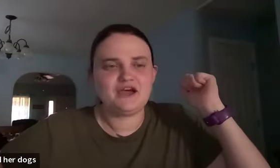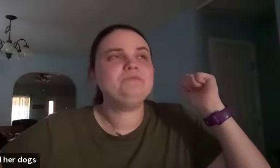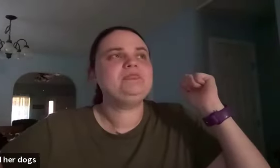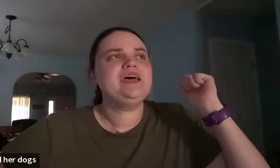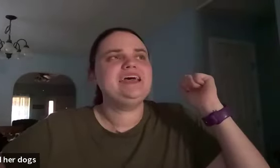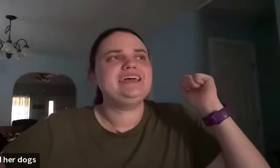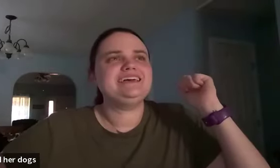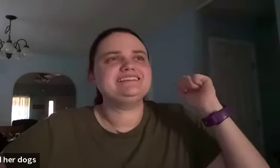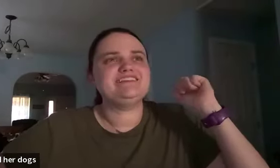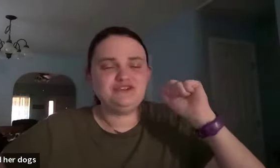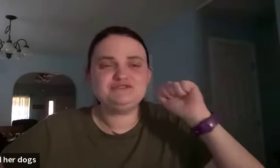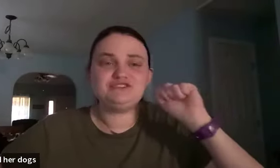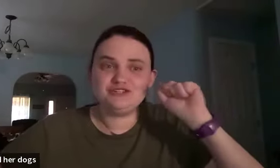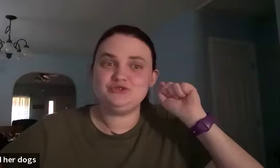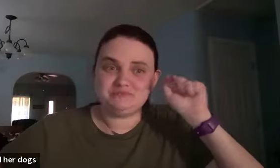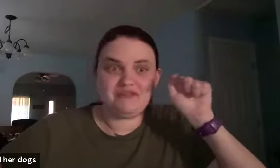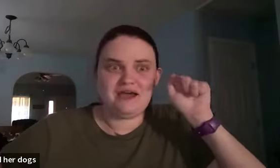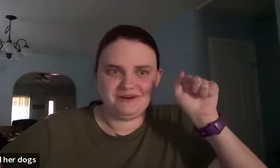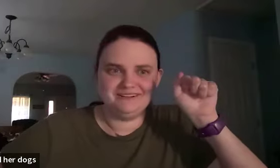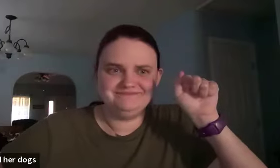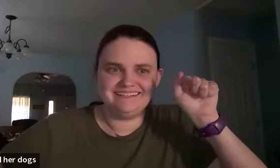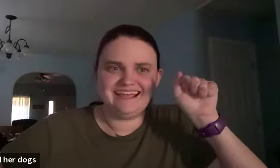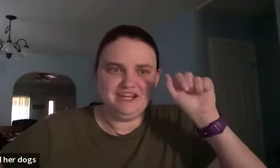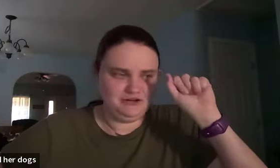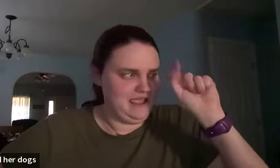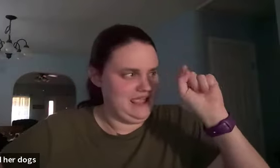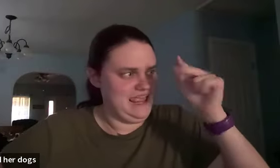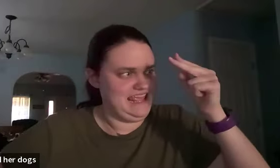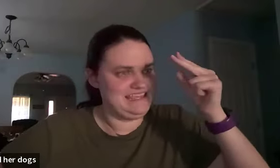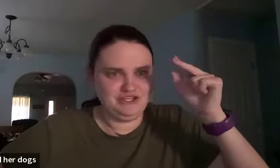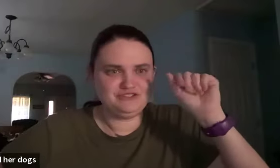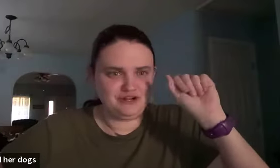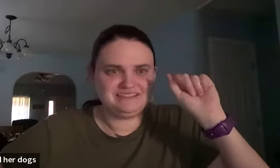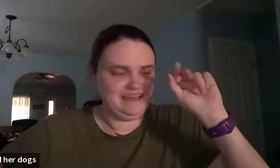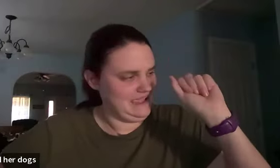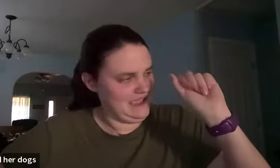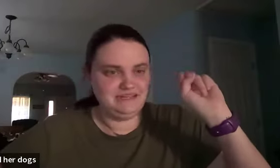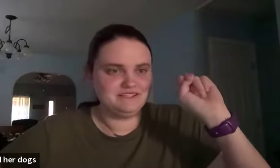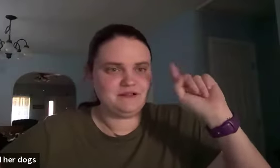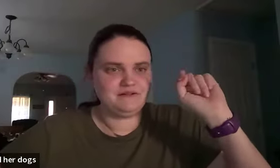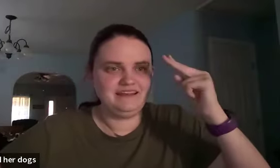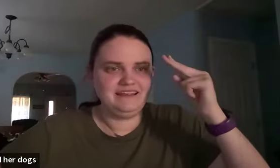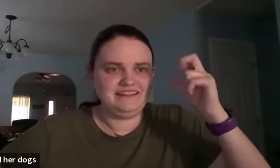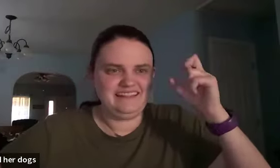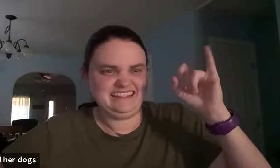now, is if you start to spell that word and you're in it and you start to like, I didn't even spell it right.